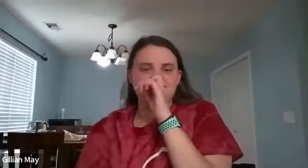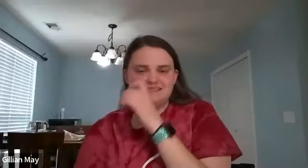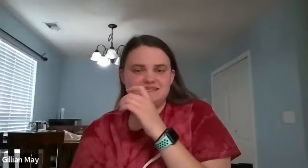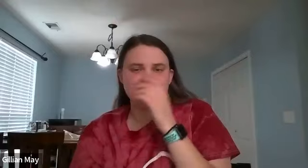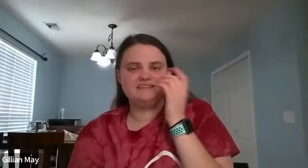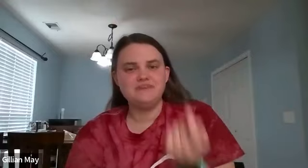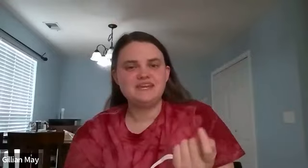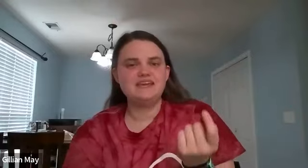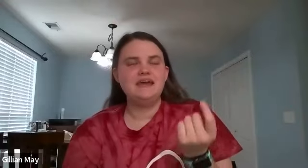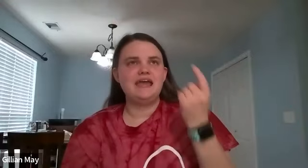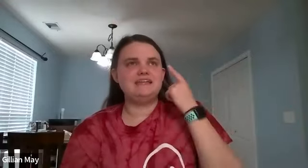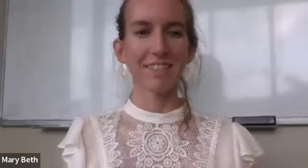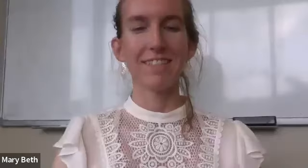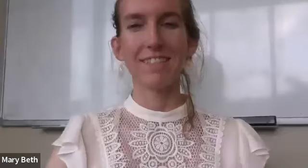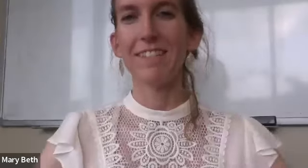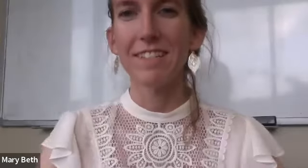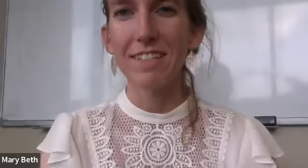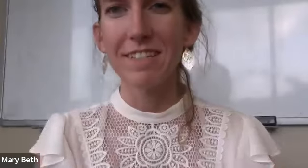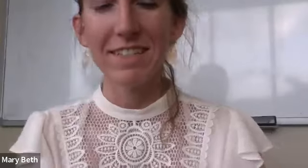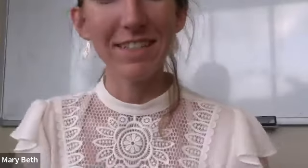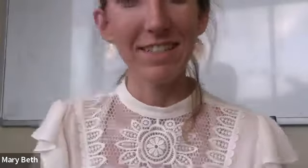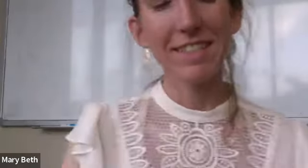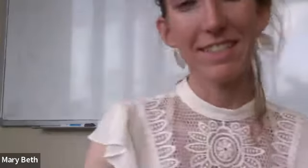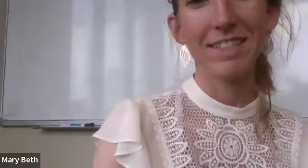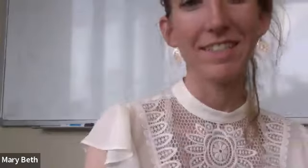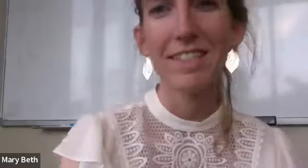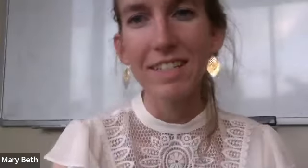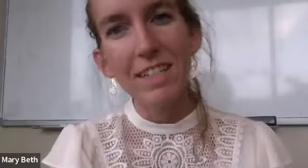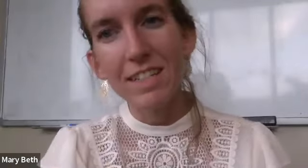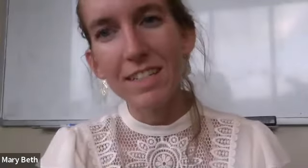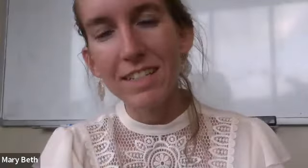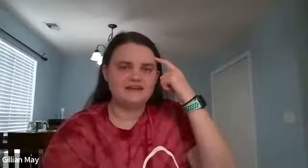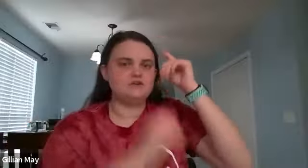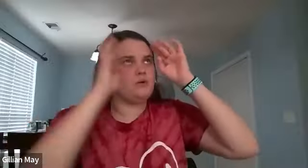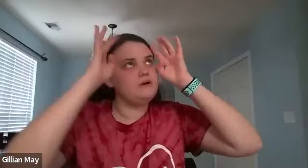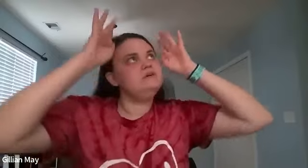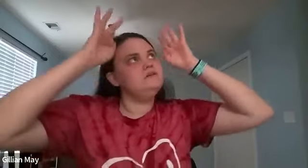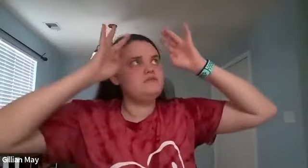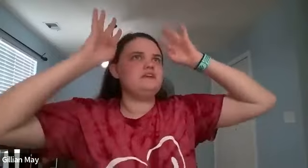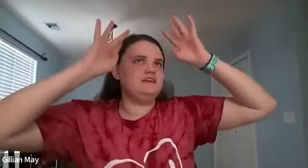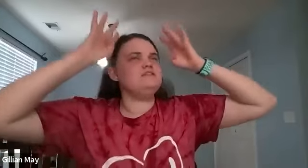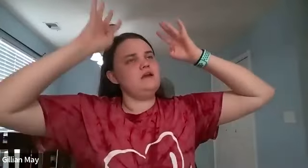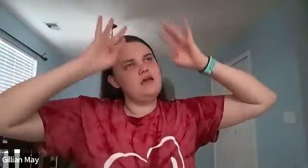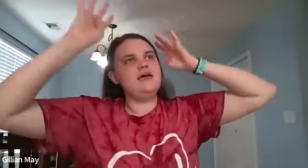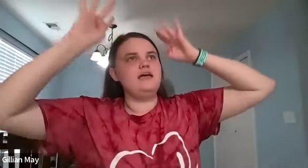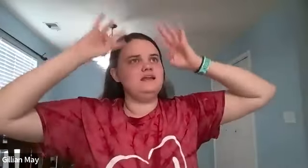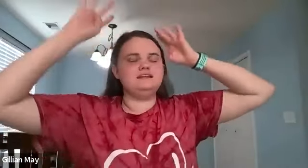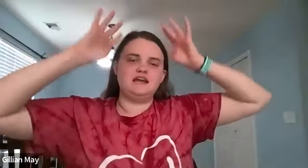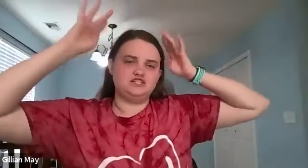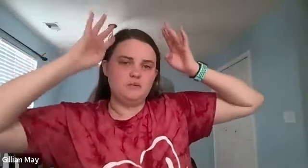it's, to me, it's, you know, when you think of a creative person, it's their mind, they're thinking in their head, and it's kind of just all